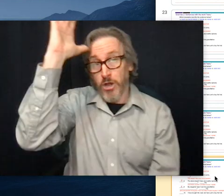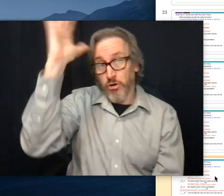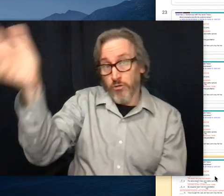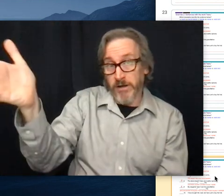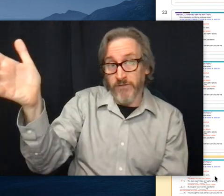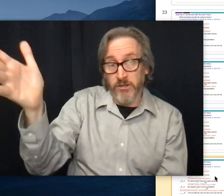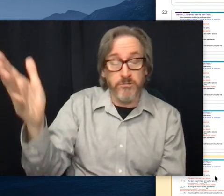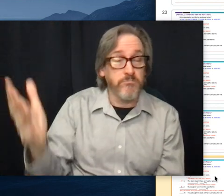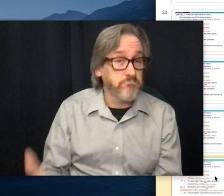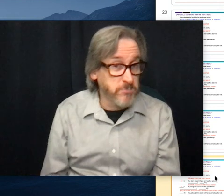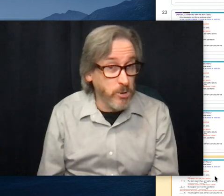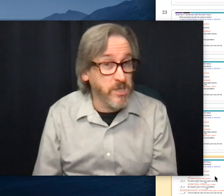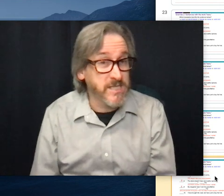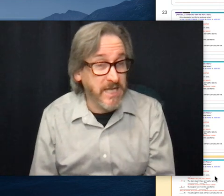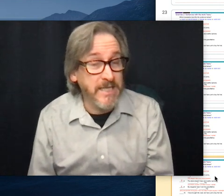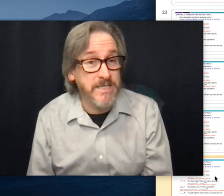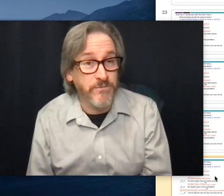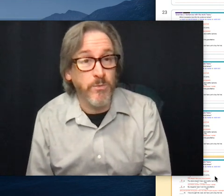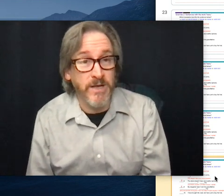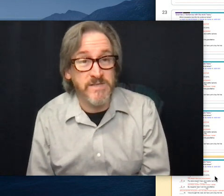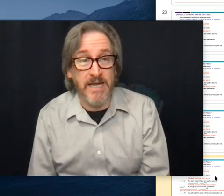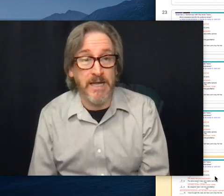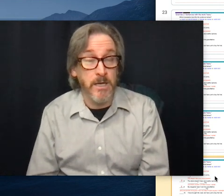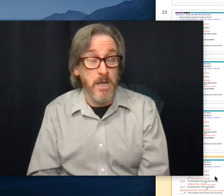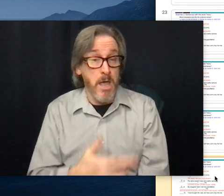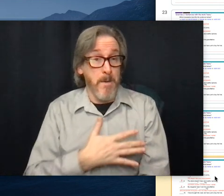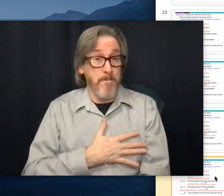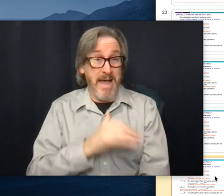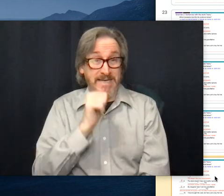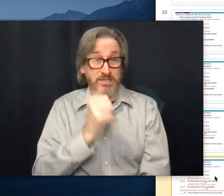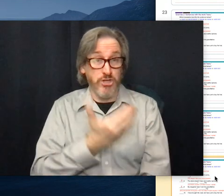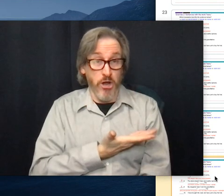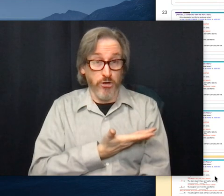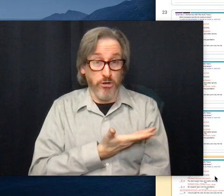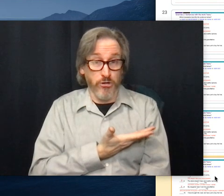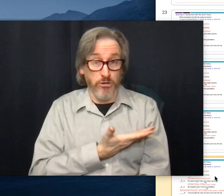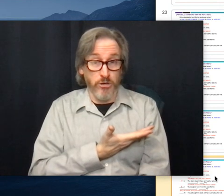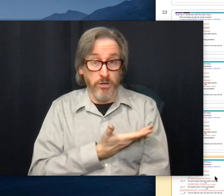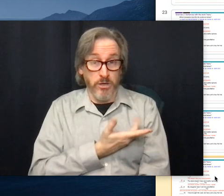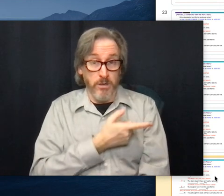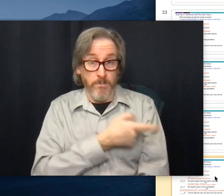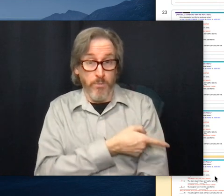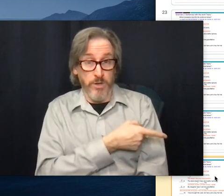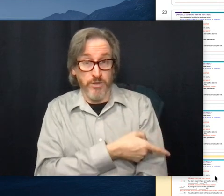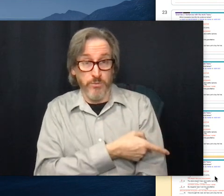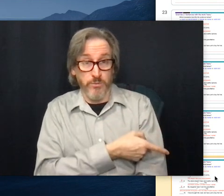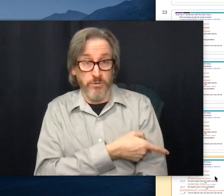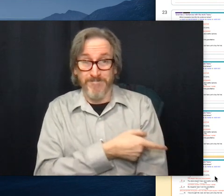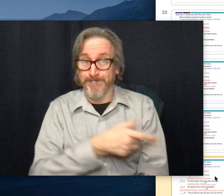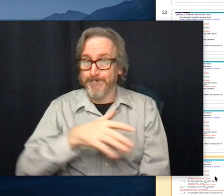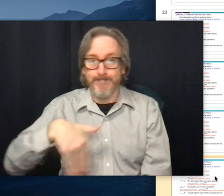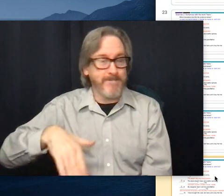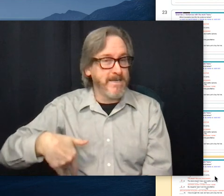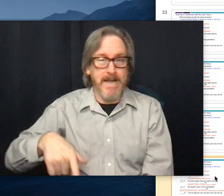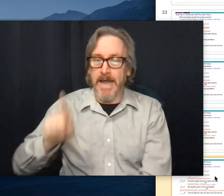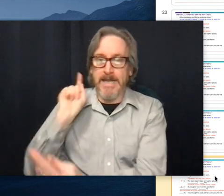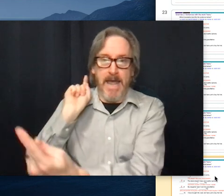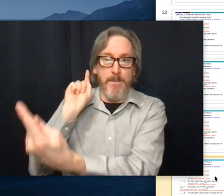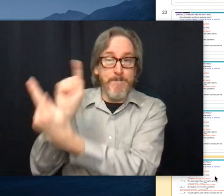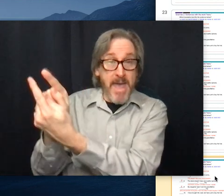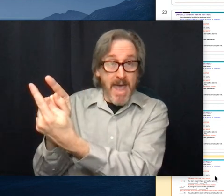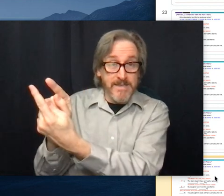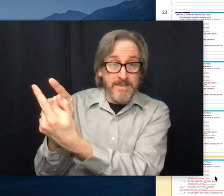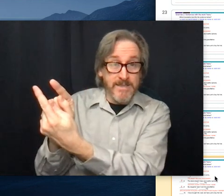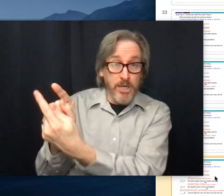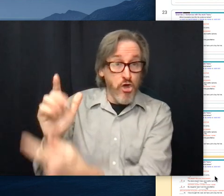her grandfather. So a slightly different way of saying it. My daughter, point two, not